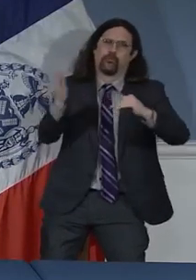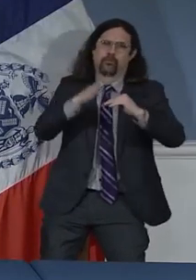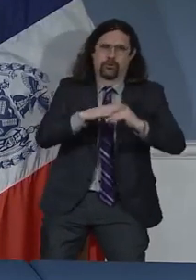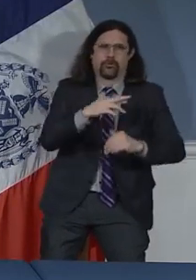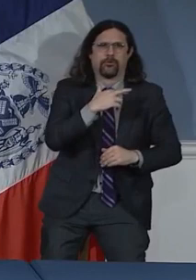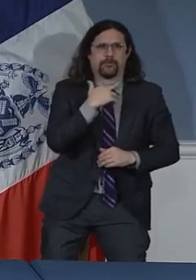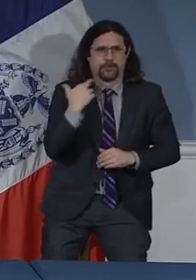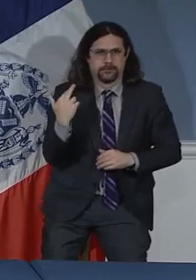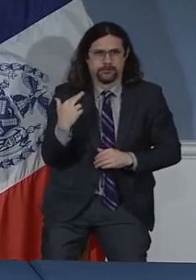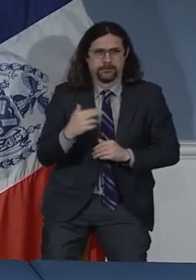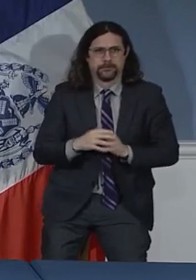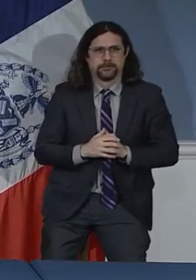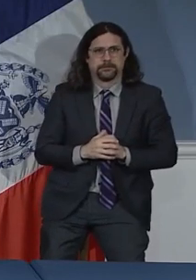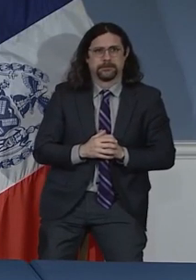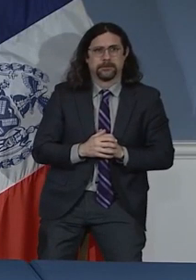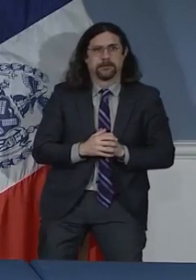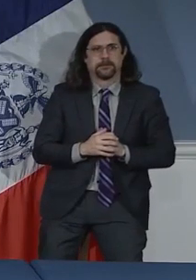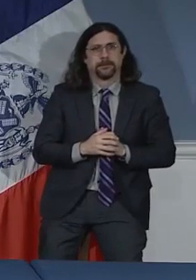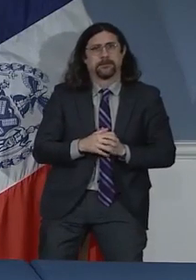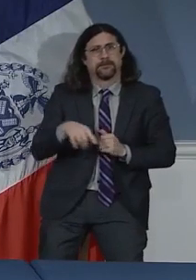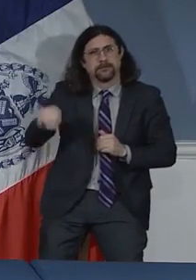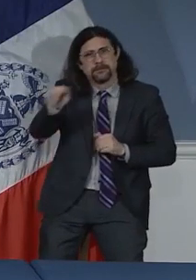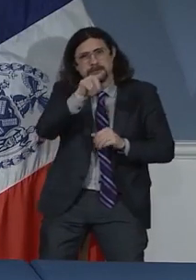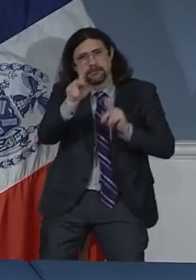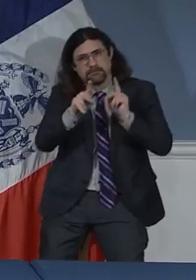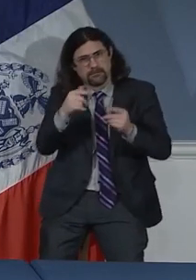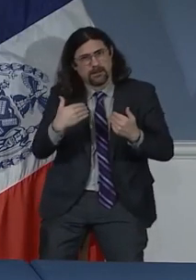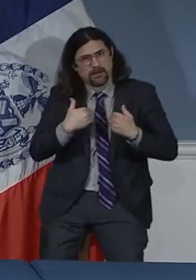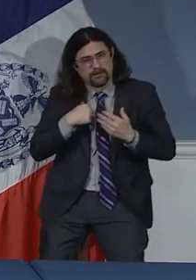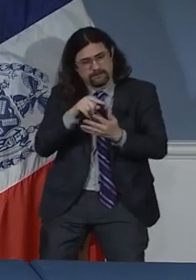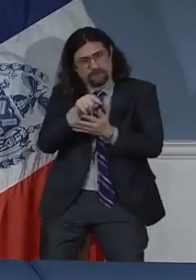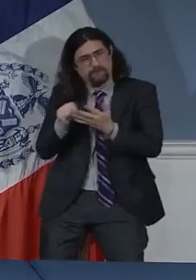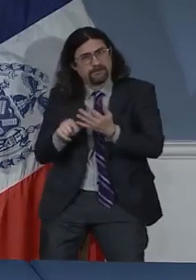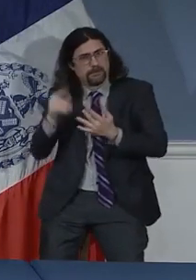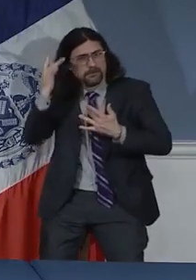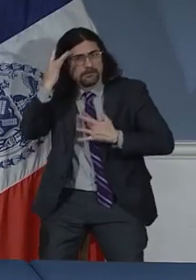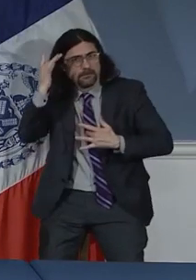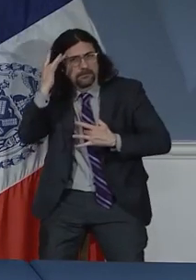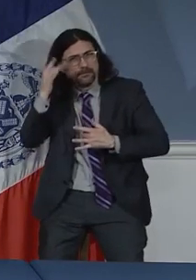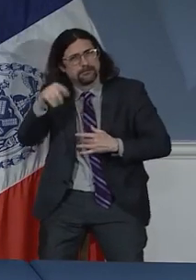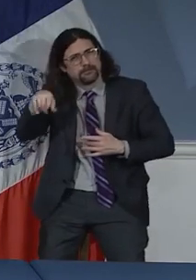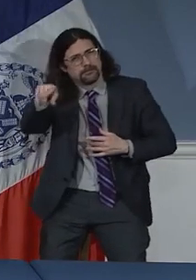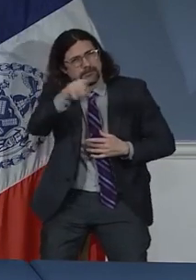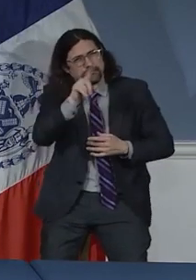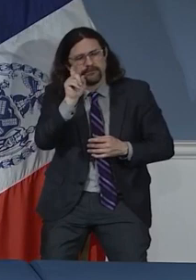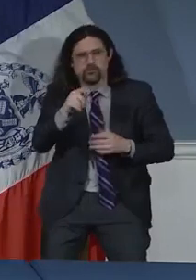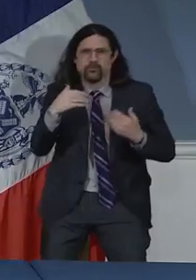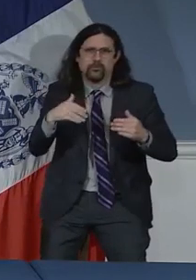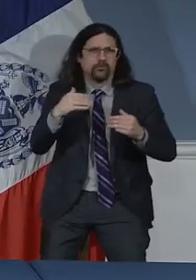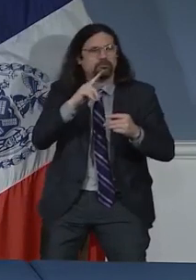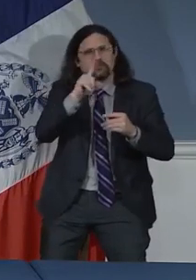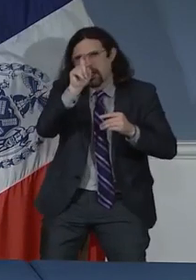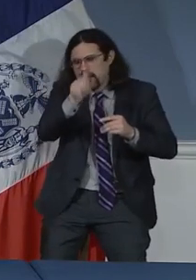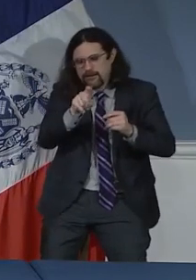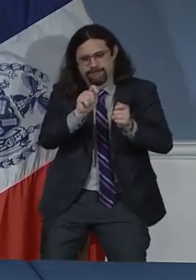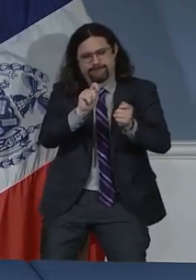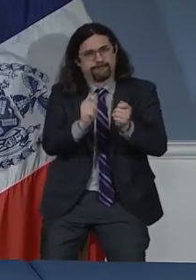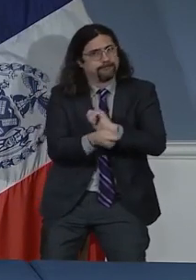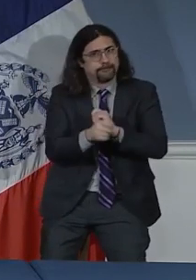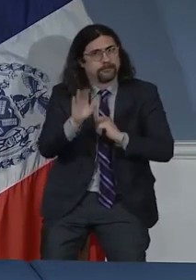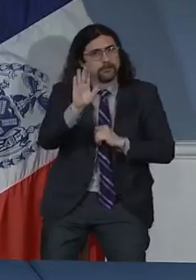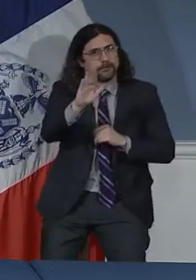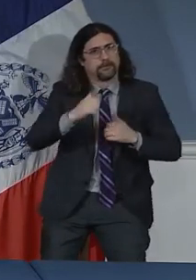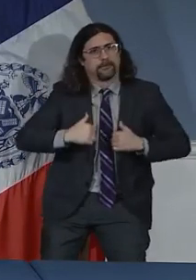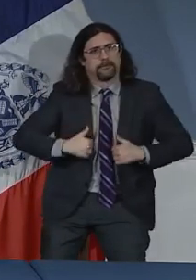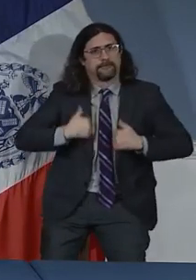differently. And we need your families to adjust as well. You're going to hear from Dr. Barbeau in a few minutes, and she's going to talk